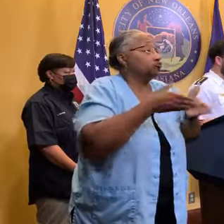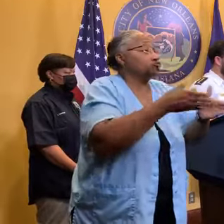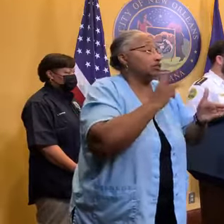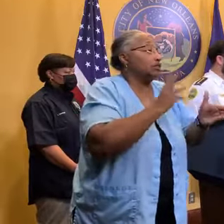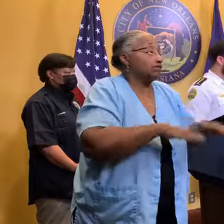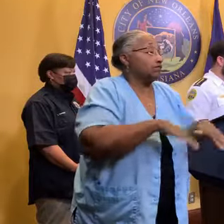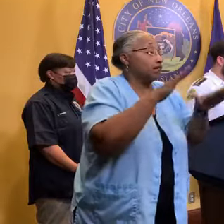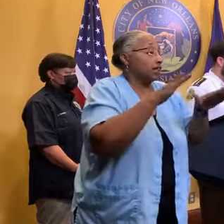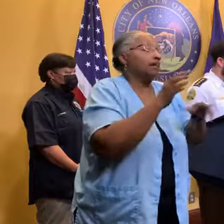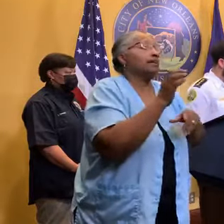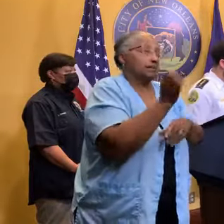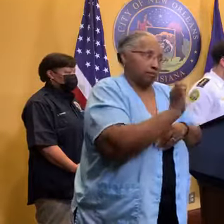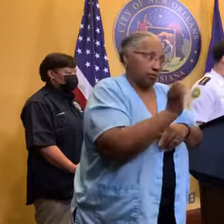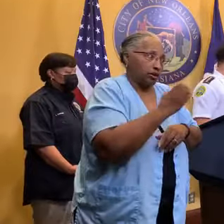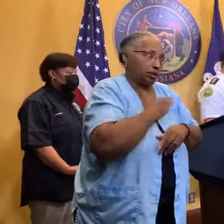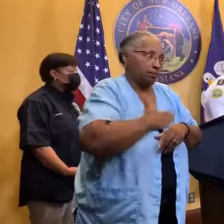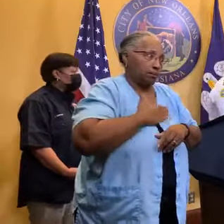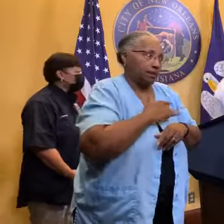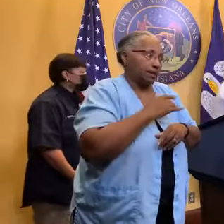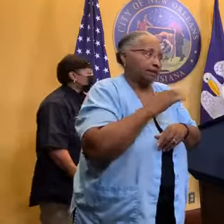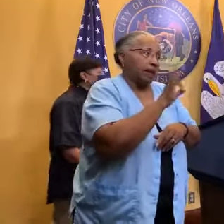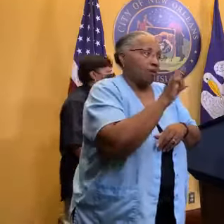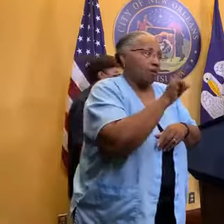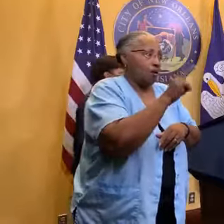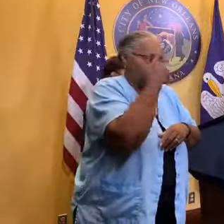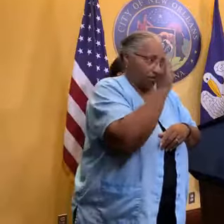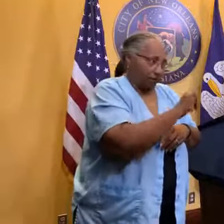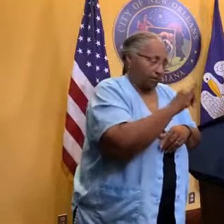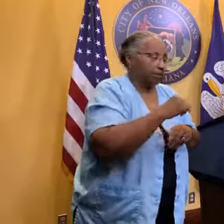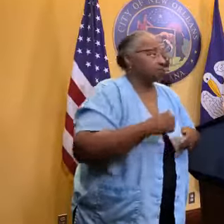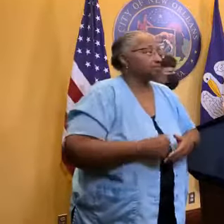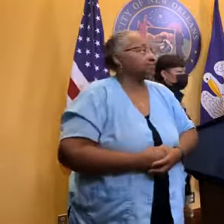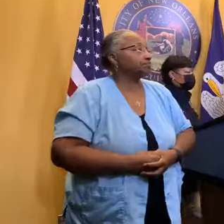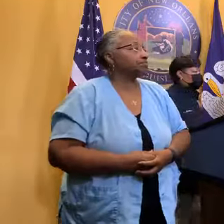emergency. So dial 911 for that. Telemundo?